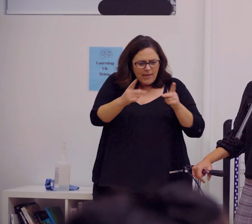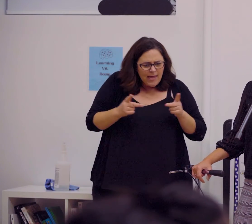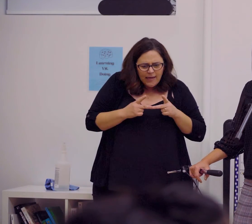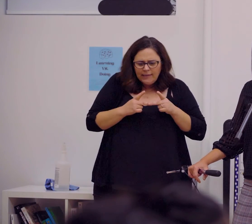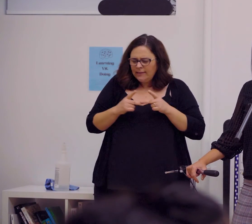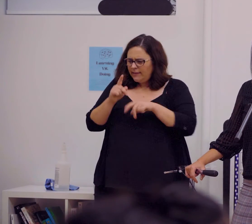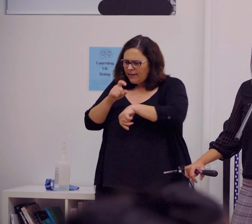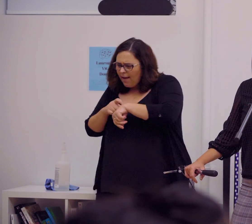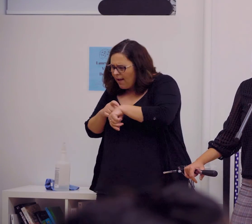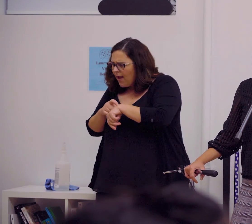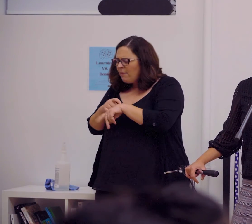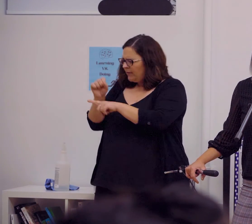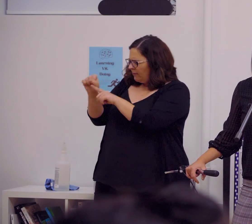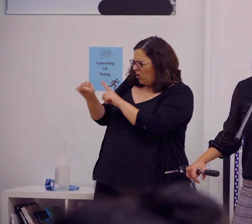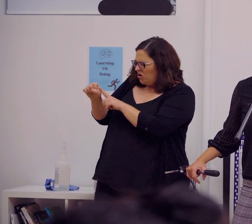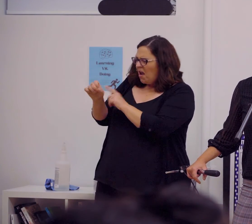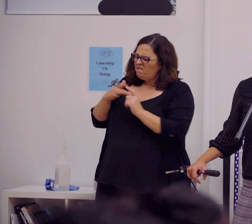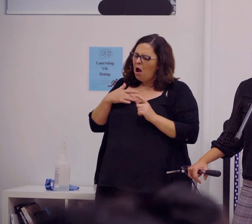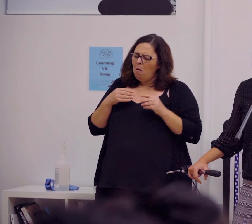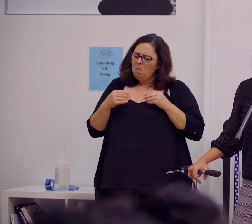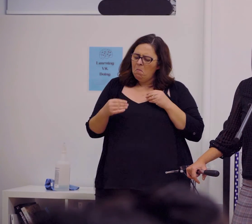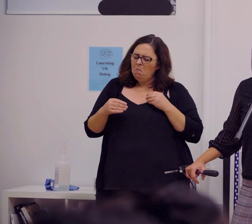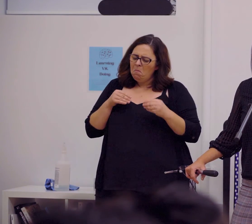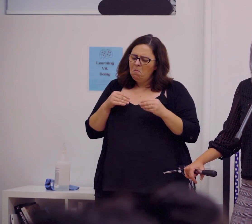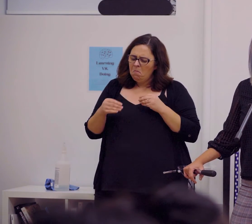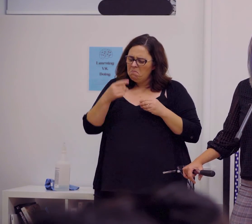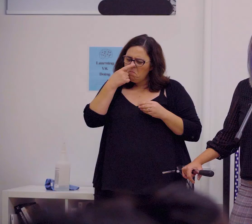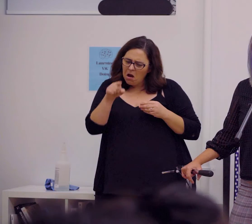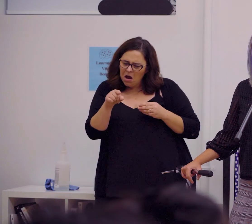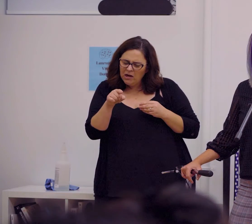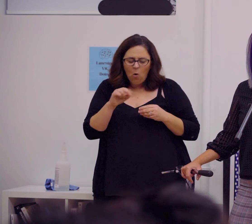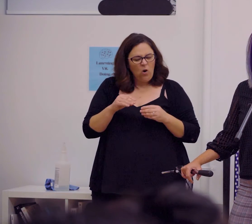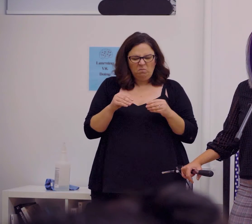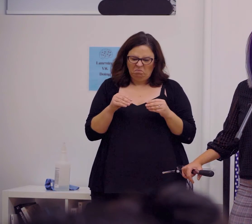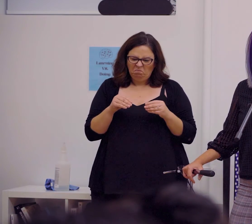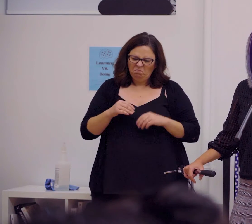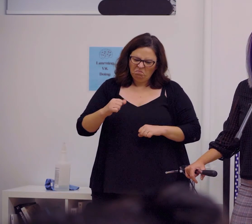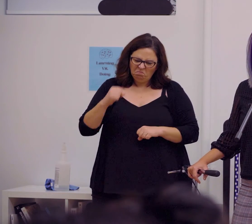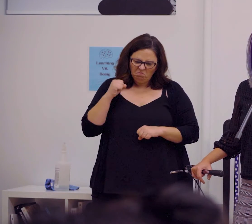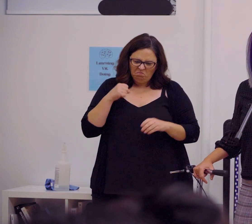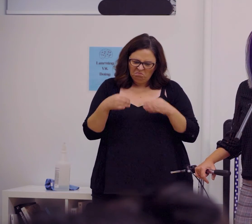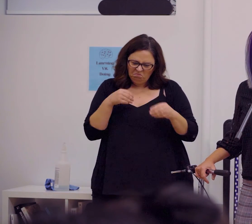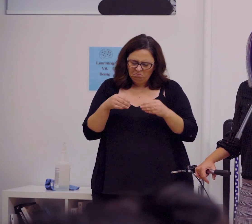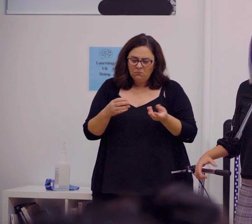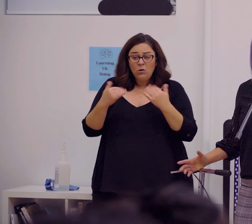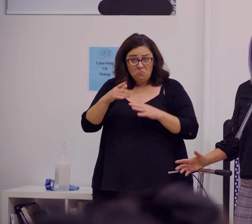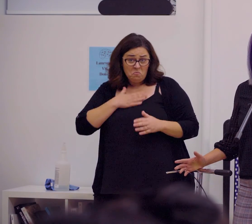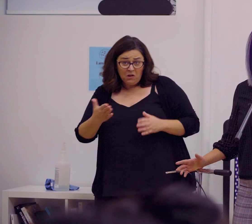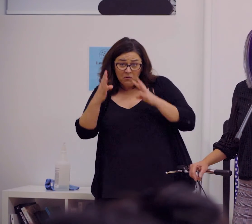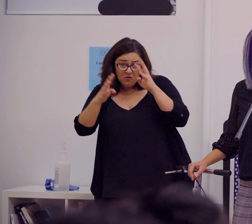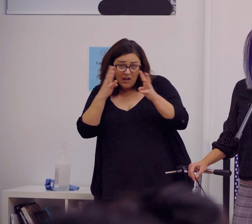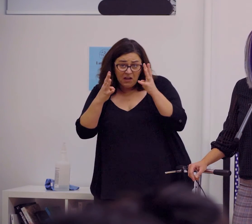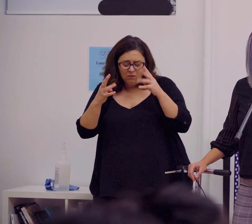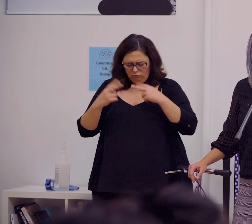and instances where you'll negotiate or not? How creative are you willing to be in those instances? Is it worth